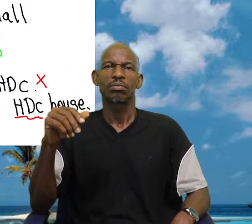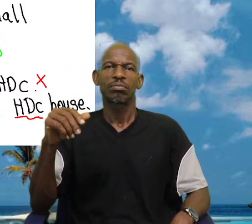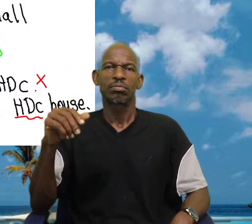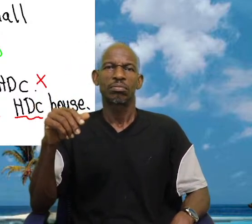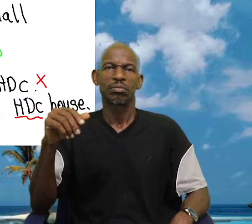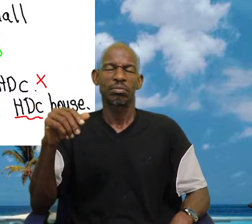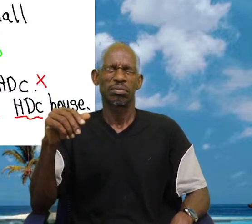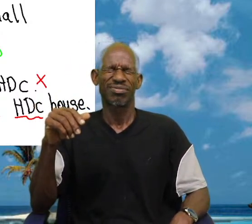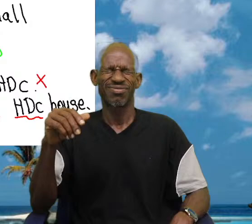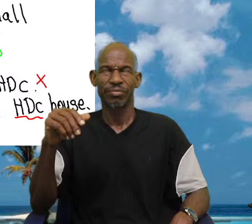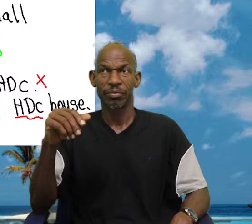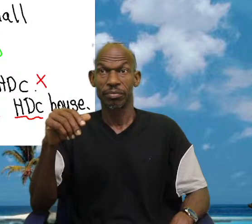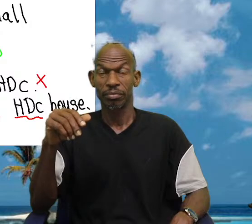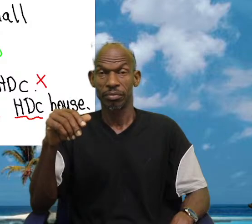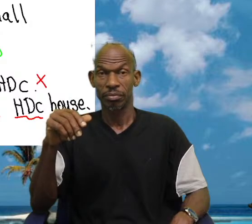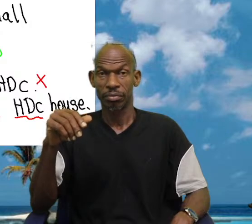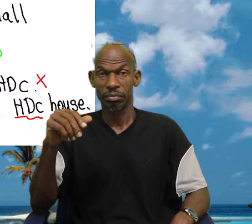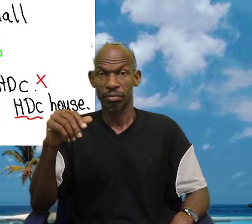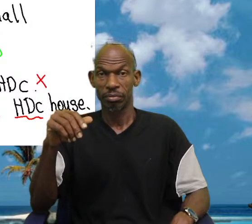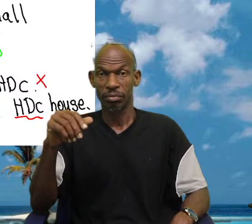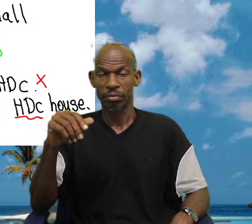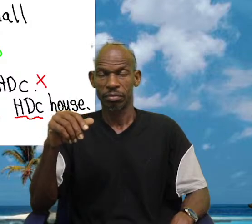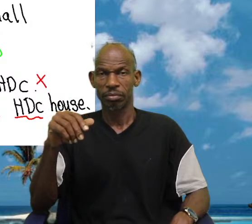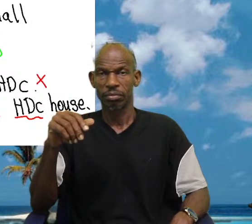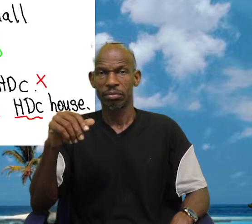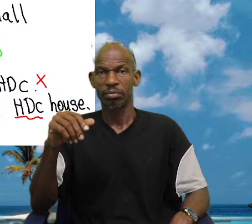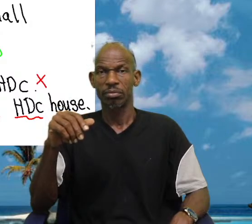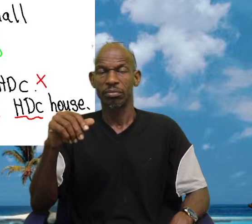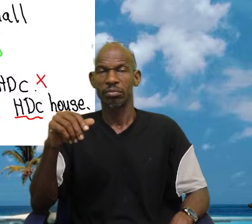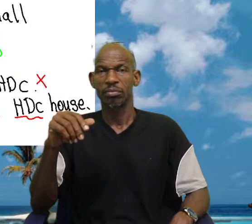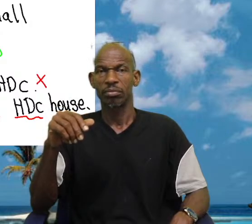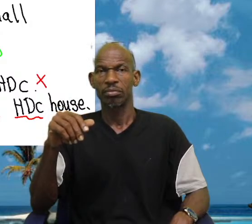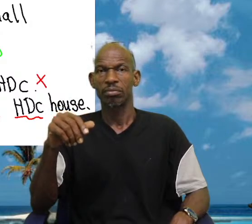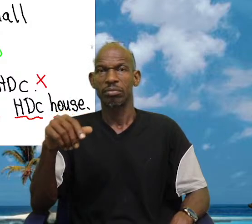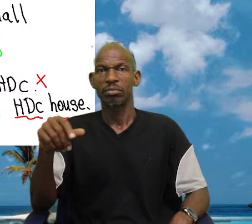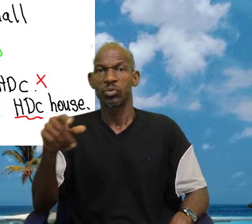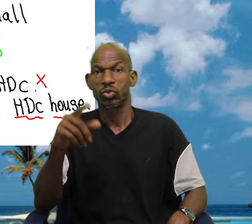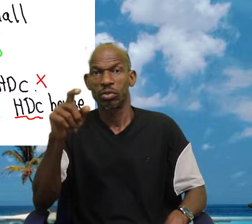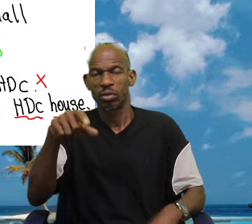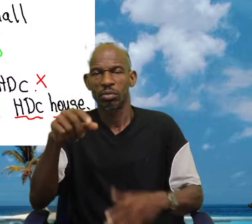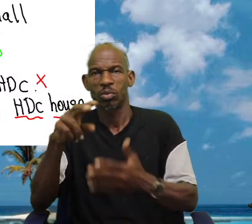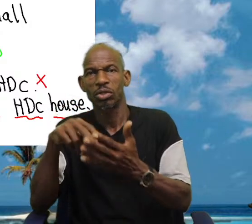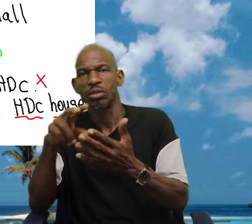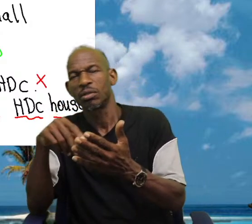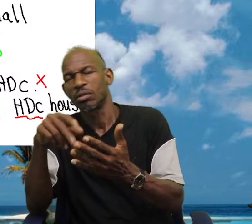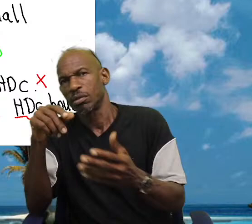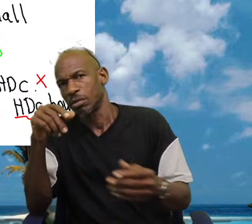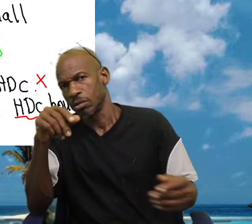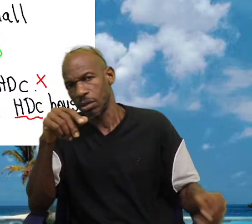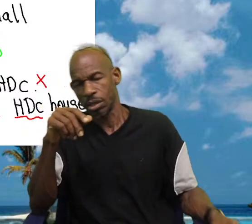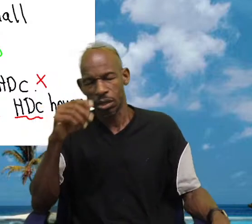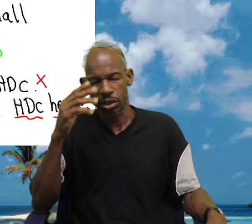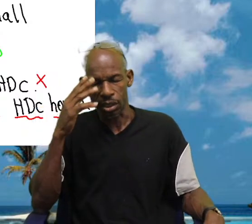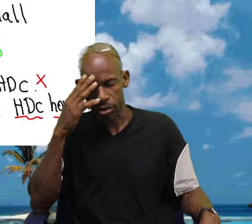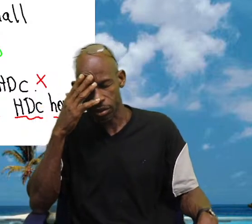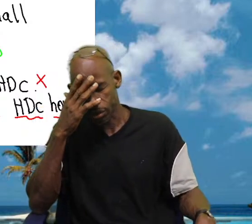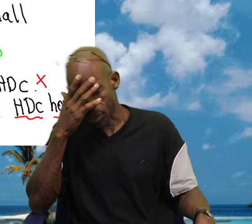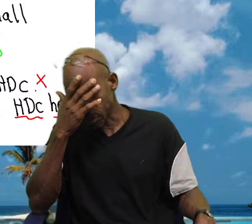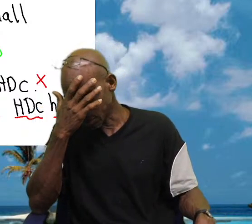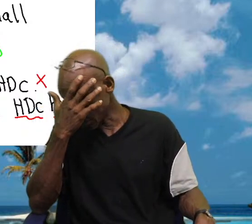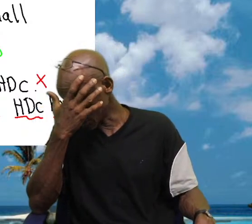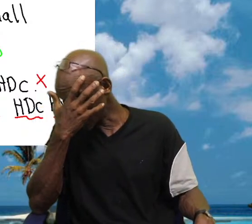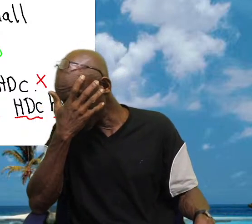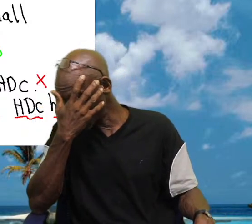of English in every one of the classes, you must read. You have